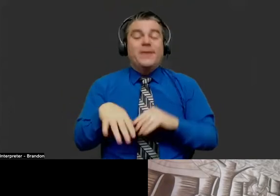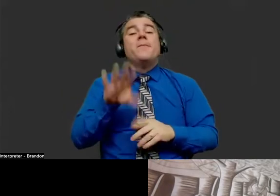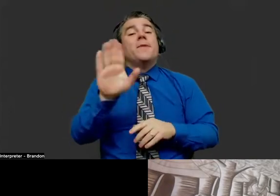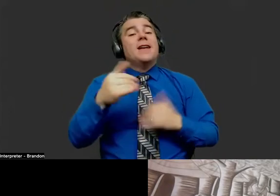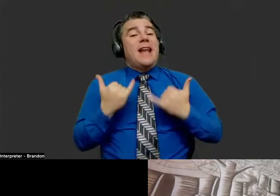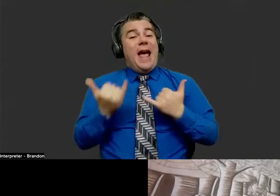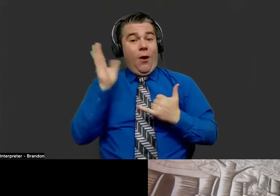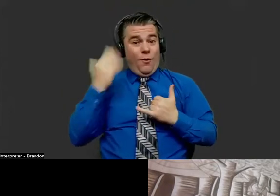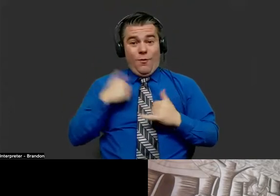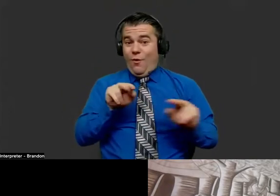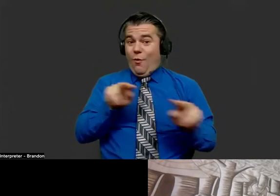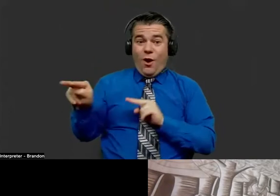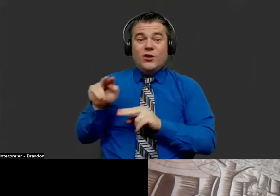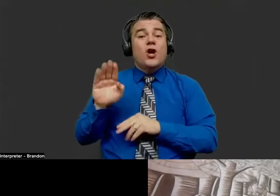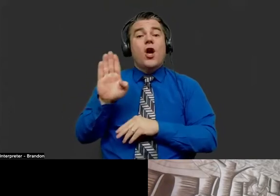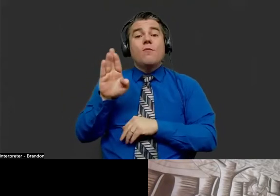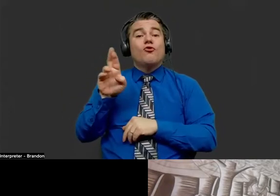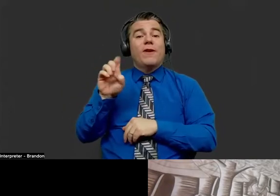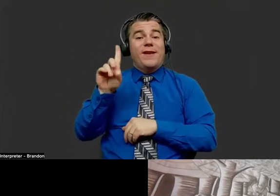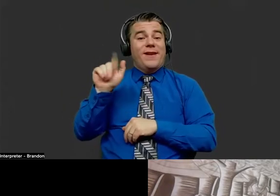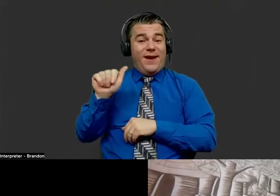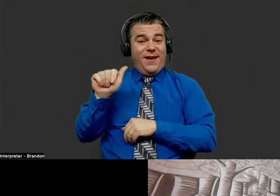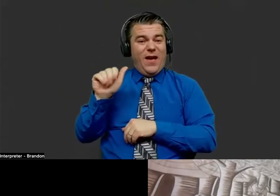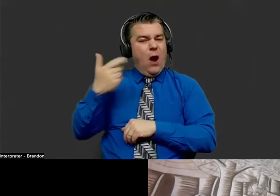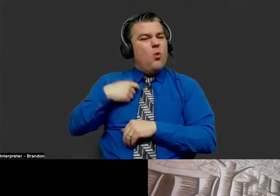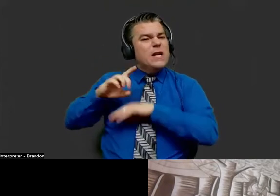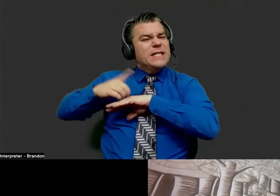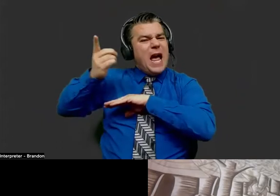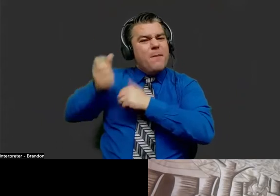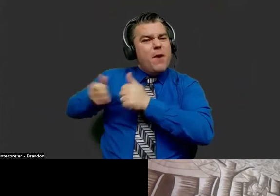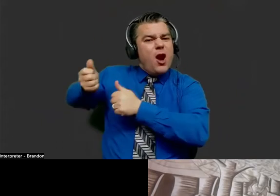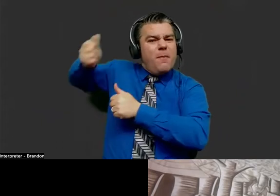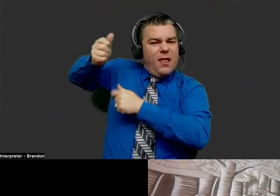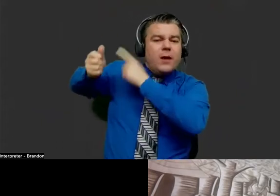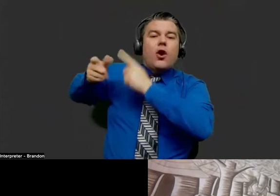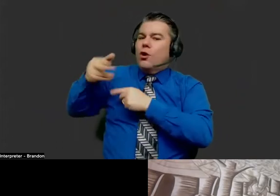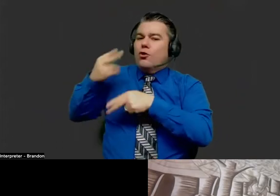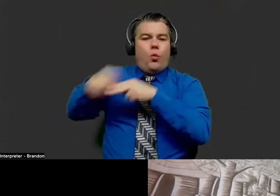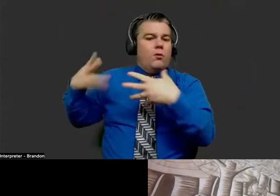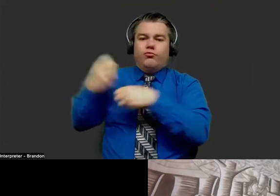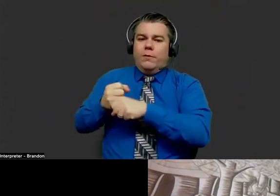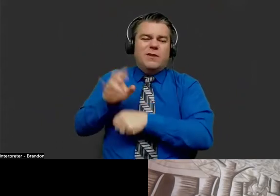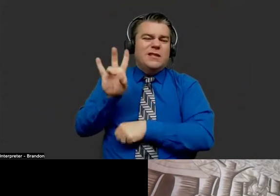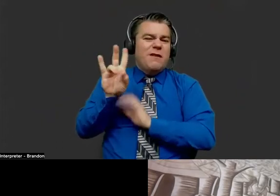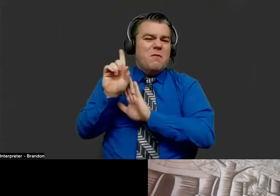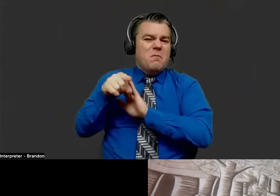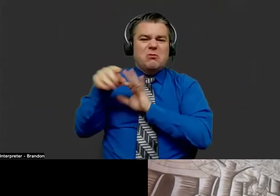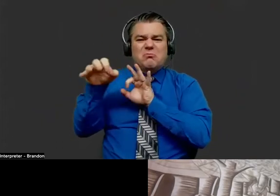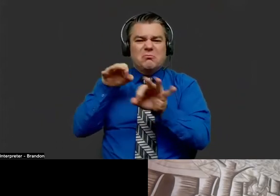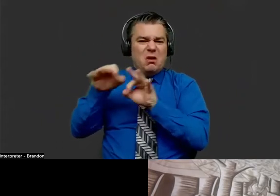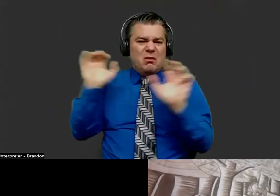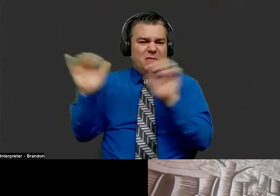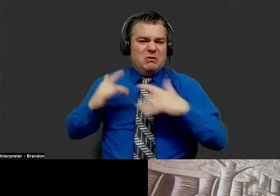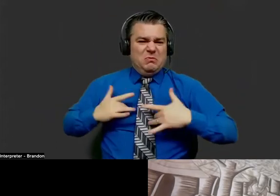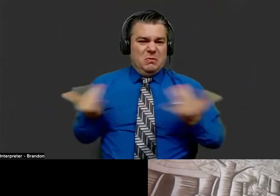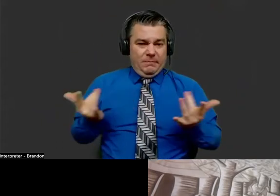Brenda, our Diamond Upline. We're going to watch her quick recap. It's just like 7 minutes. And I'm going to